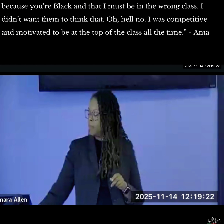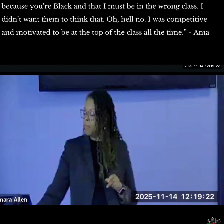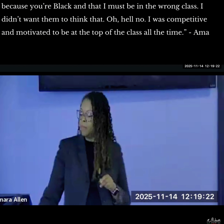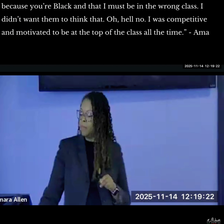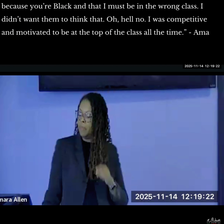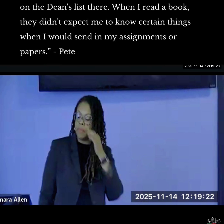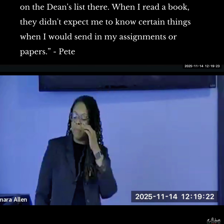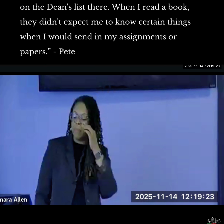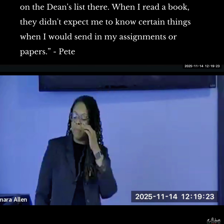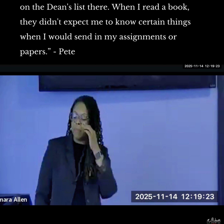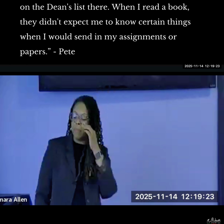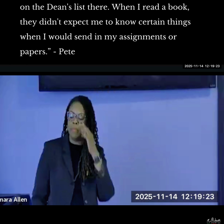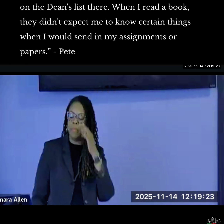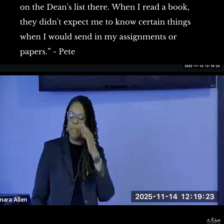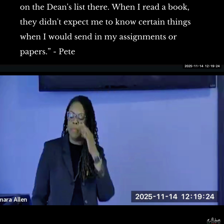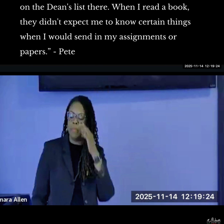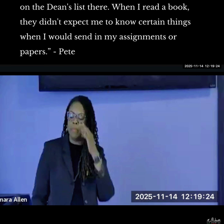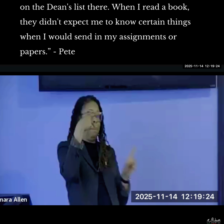at all times.